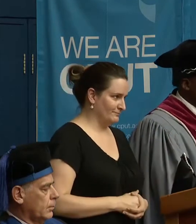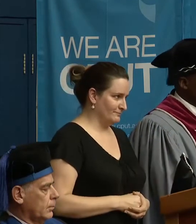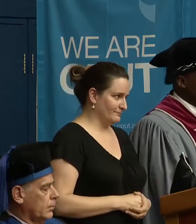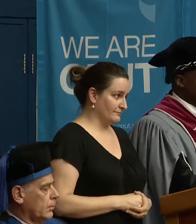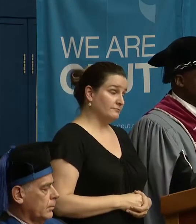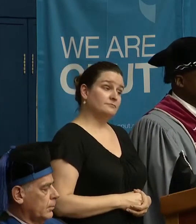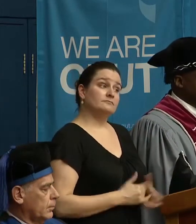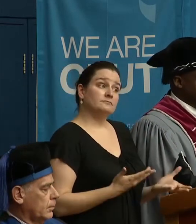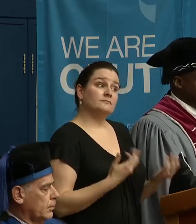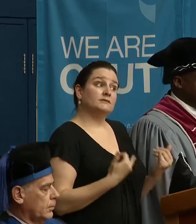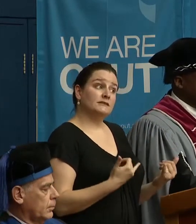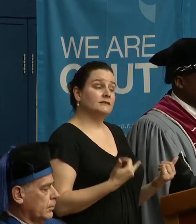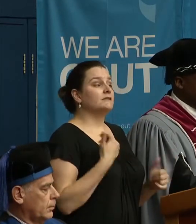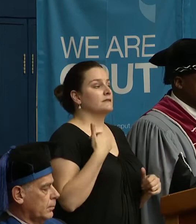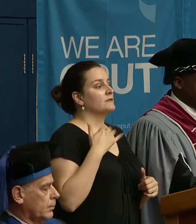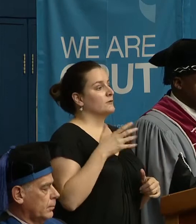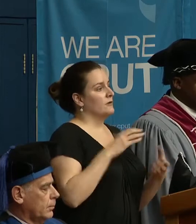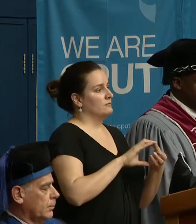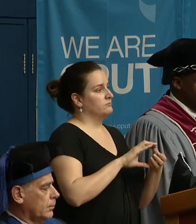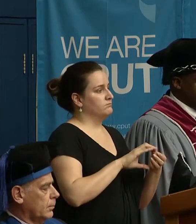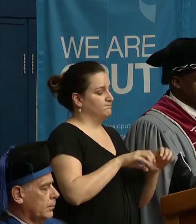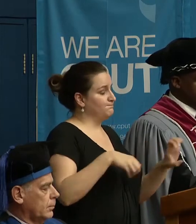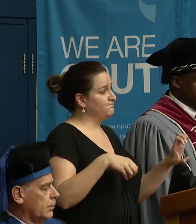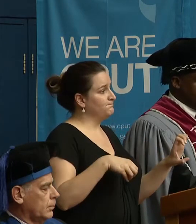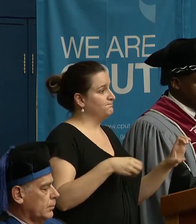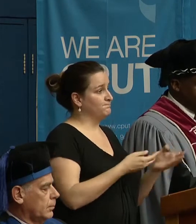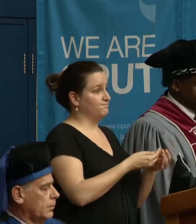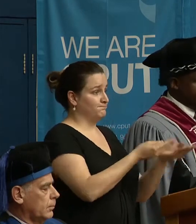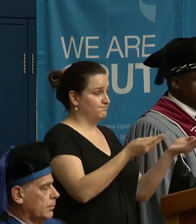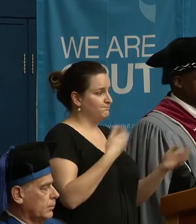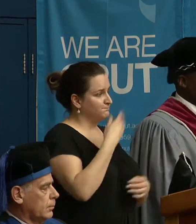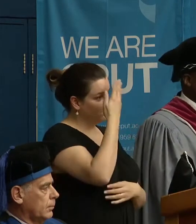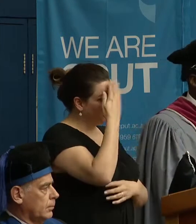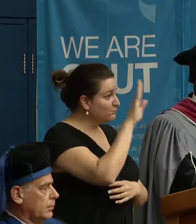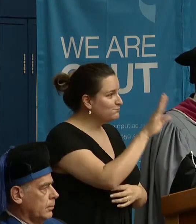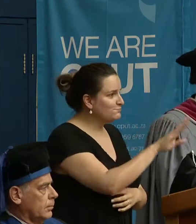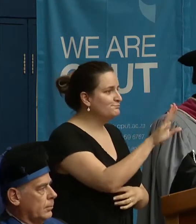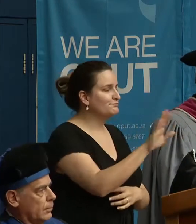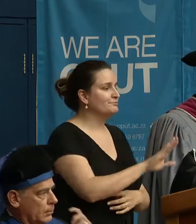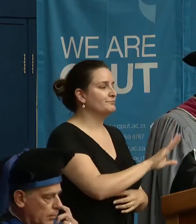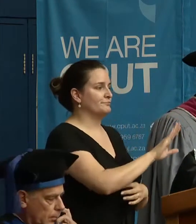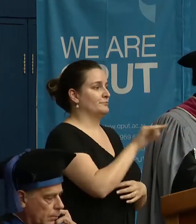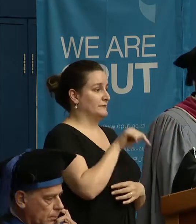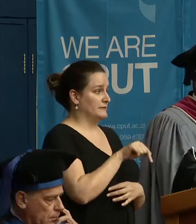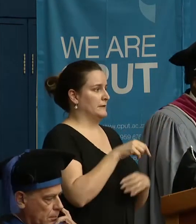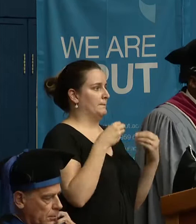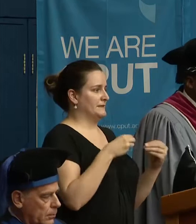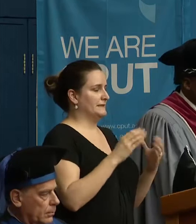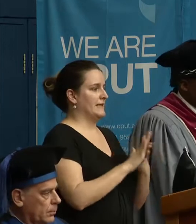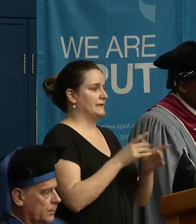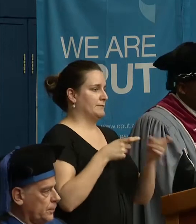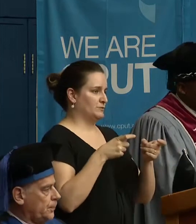Today, we will be conferring qualifications and on candidates in the Faculty of Business and